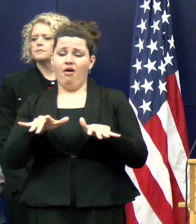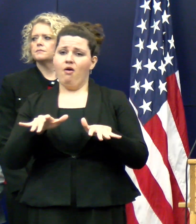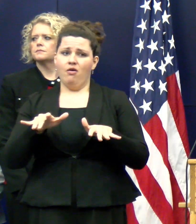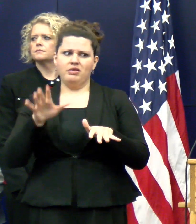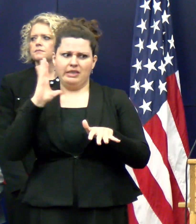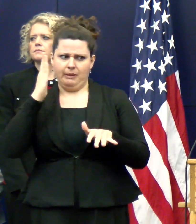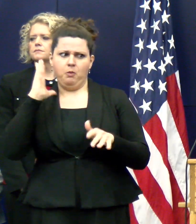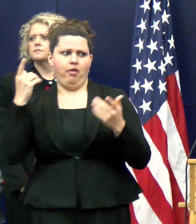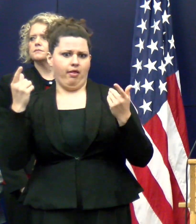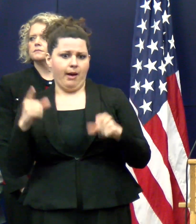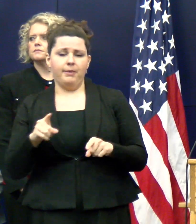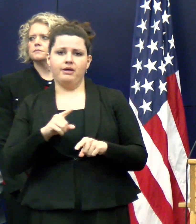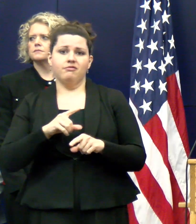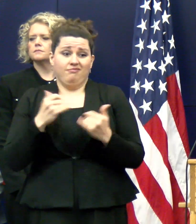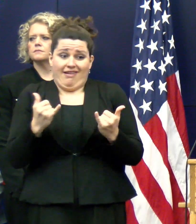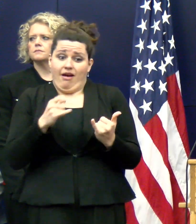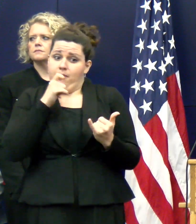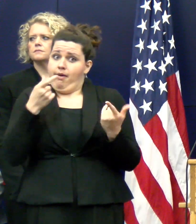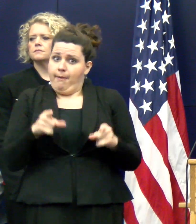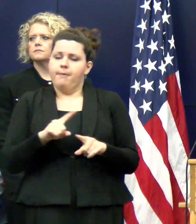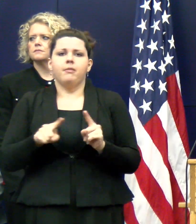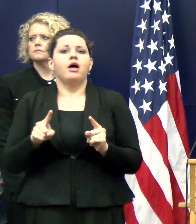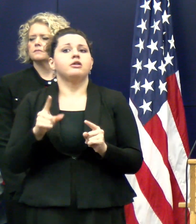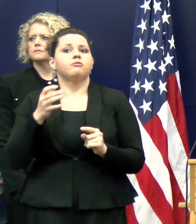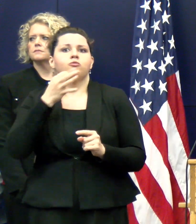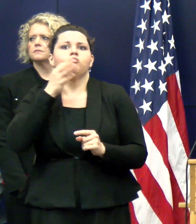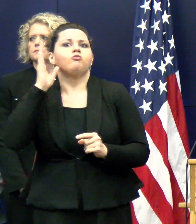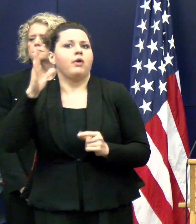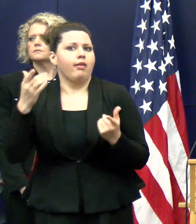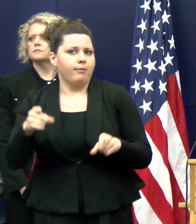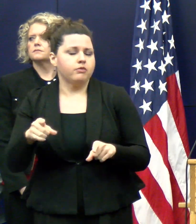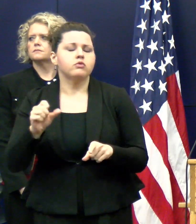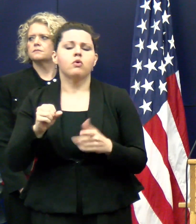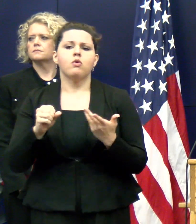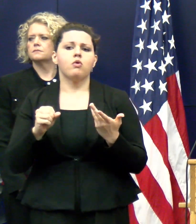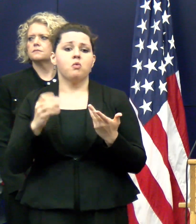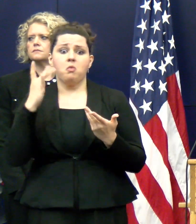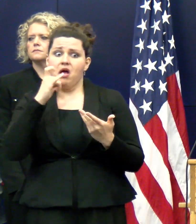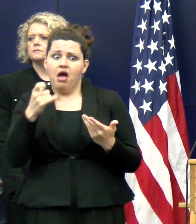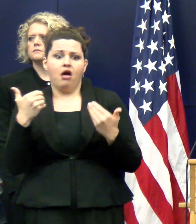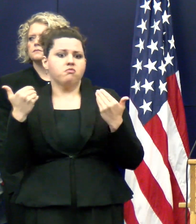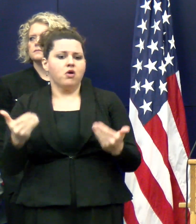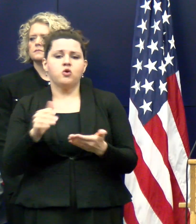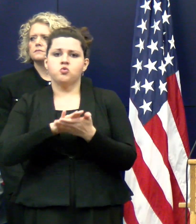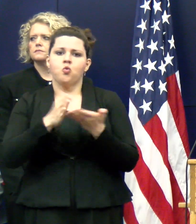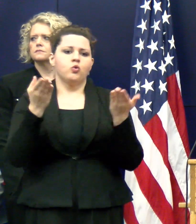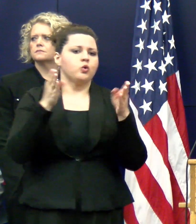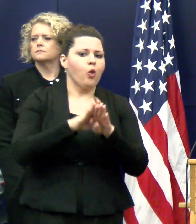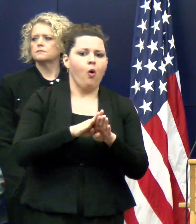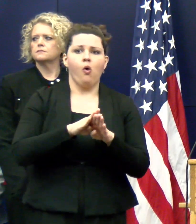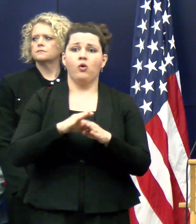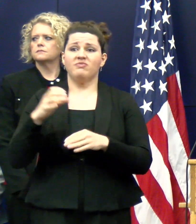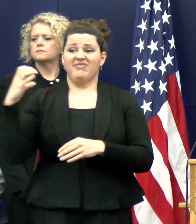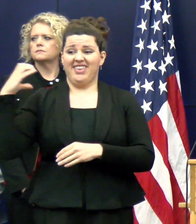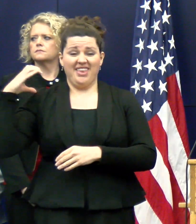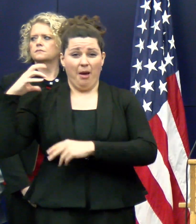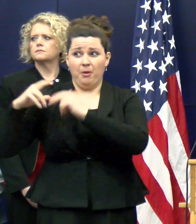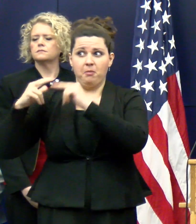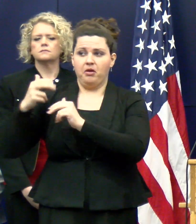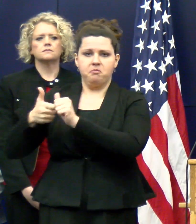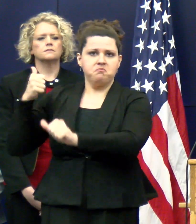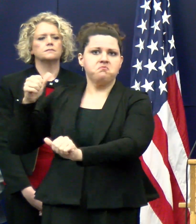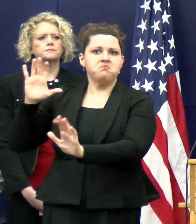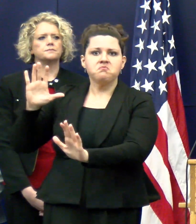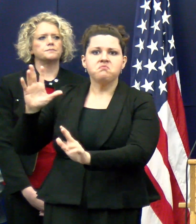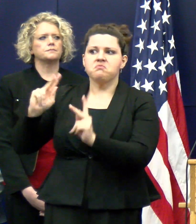inevitable, though you don't have that case right now. Why not close schools down, keep people from the Capitol if you're trying to do everything